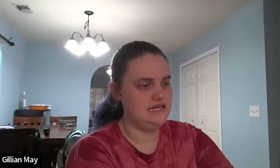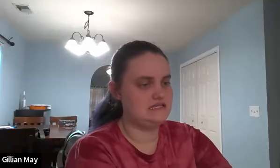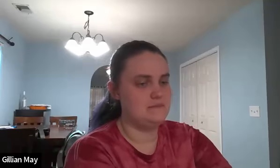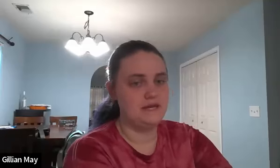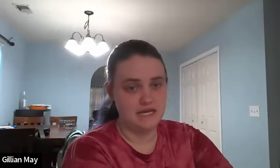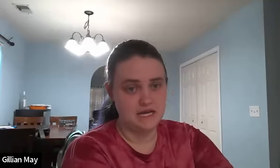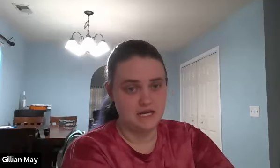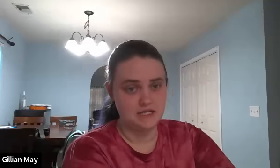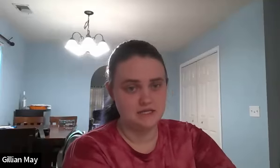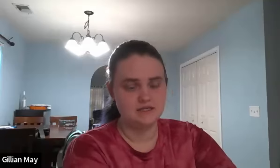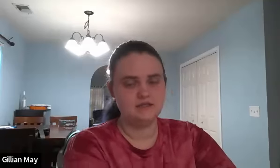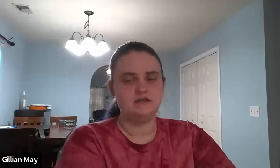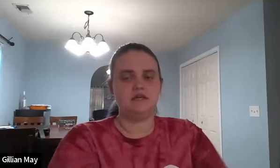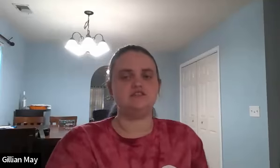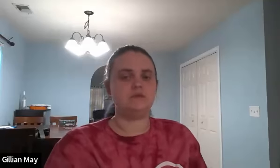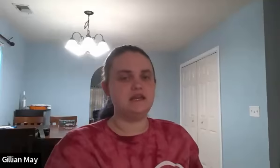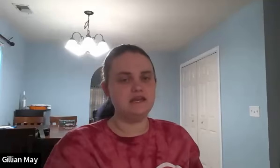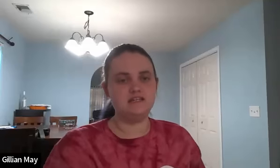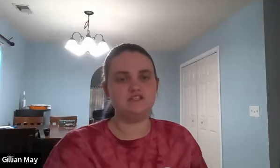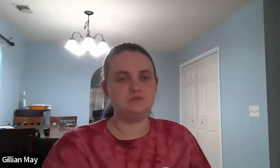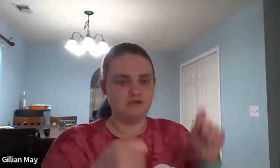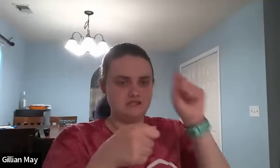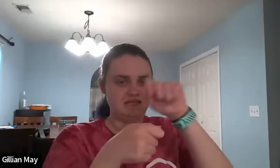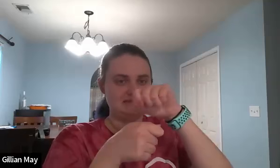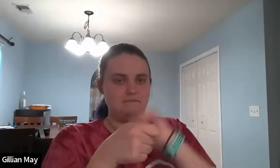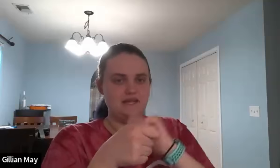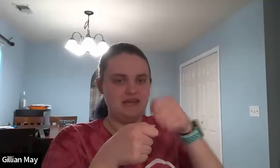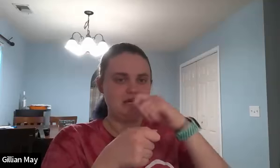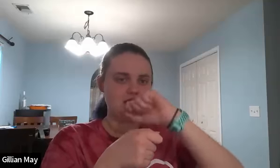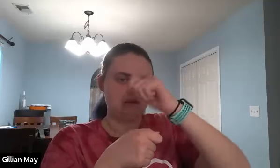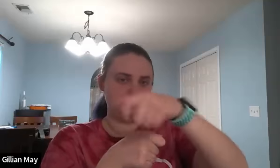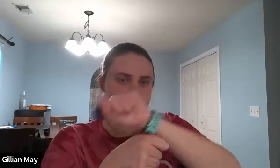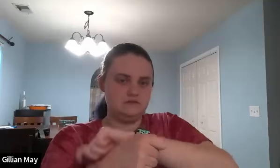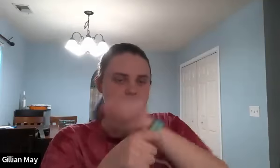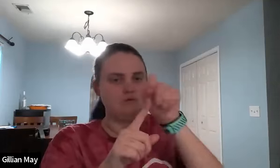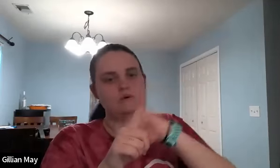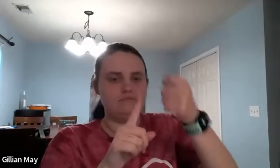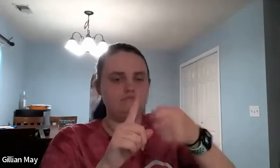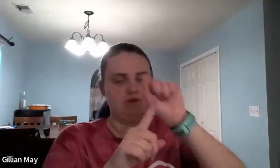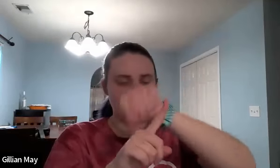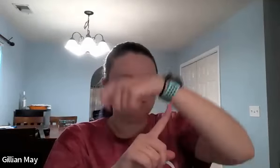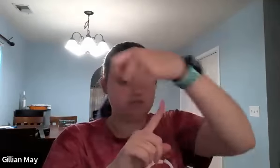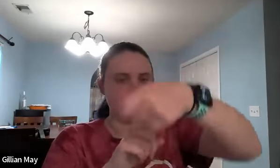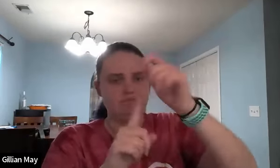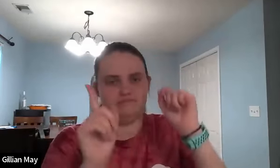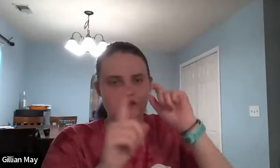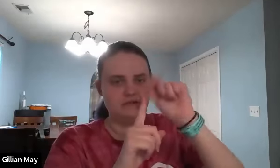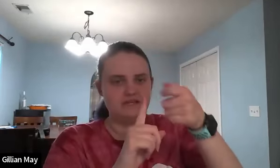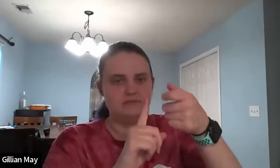is banana. And so banana is super easy. It's banana. Well, pointer finger, sorry. I realized